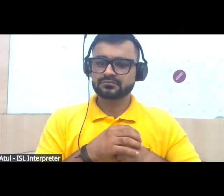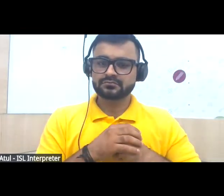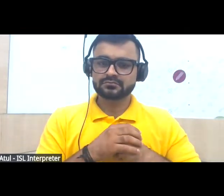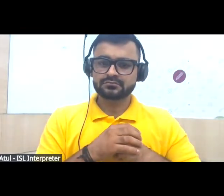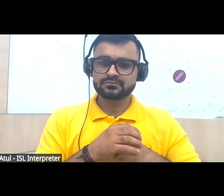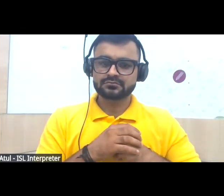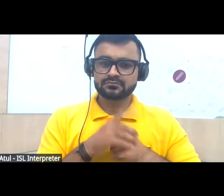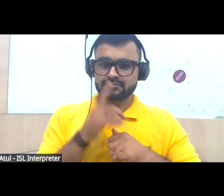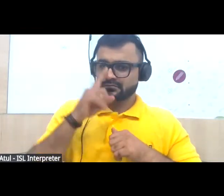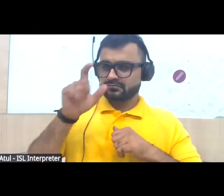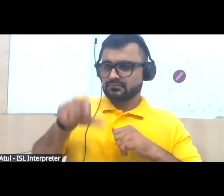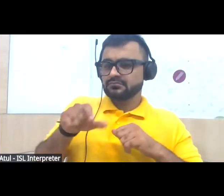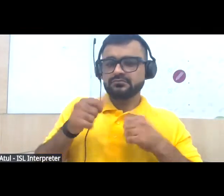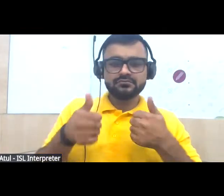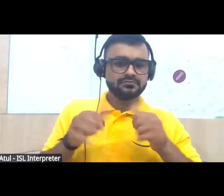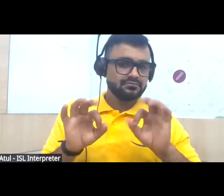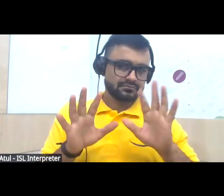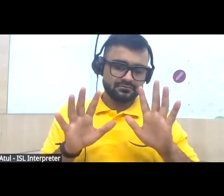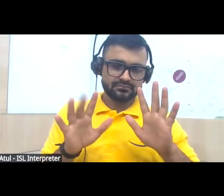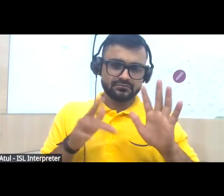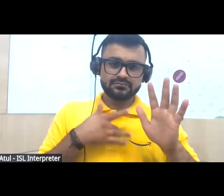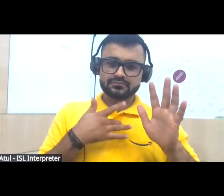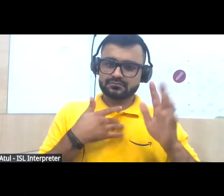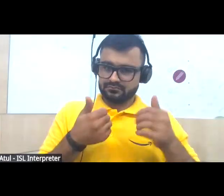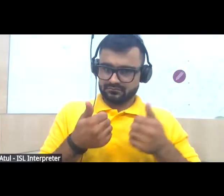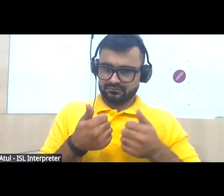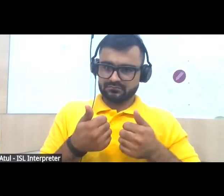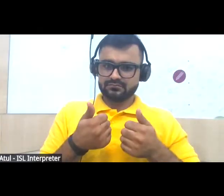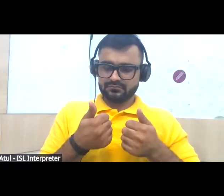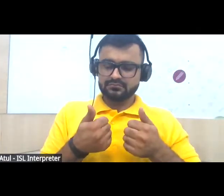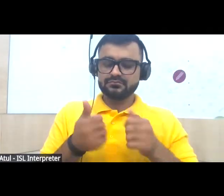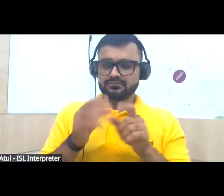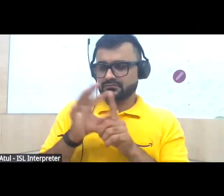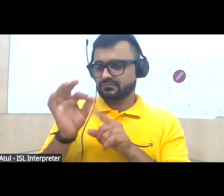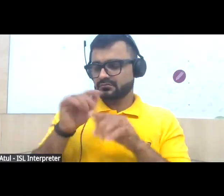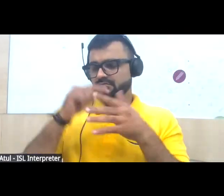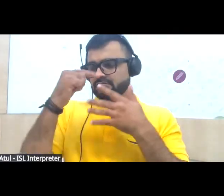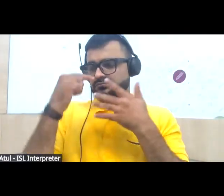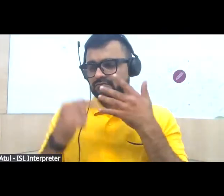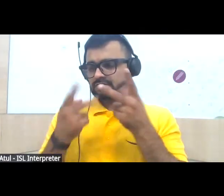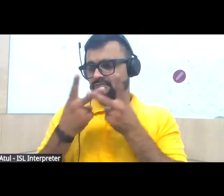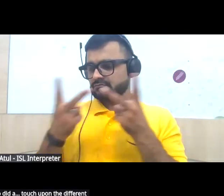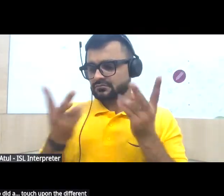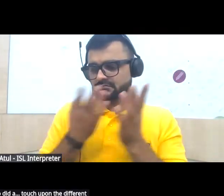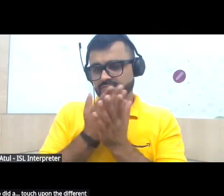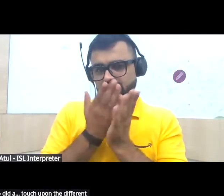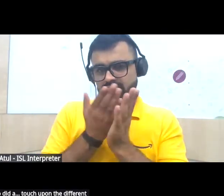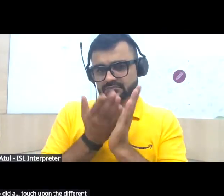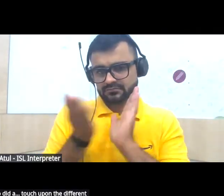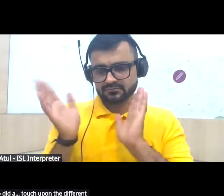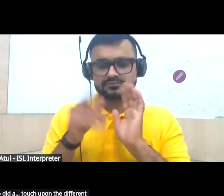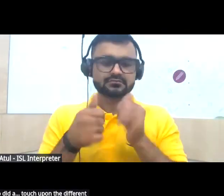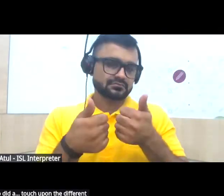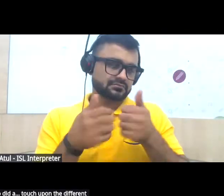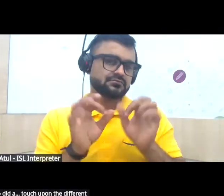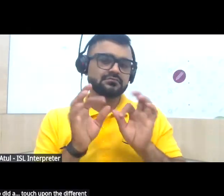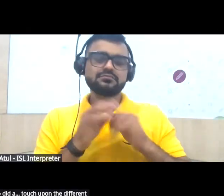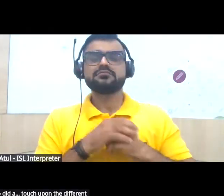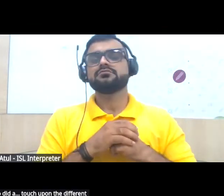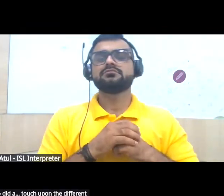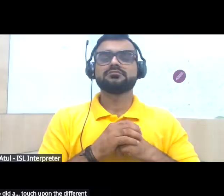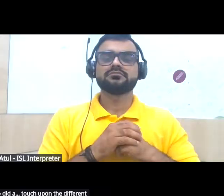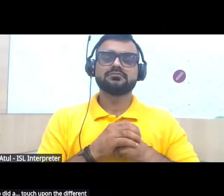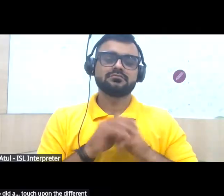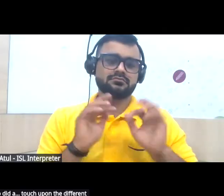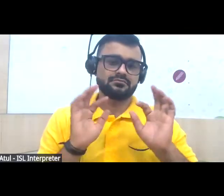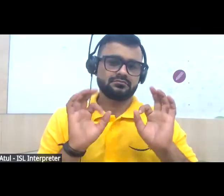Or is it just good? I think that is good. I think you also did touch upon the different categories. So I think it is good.